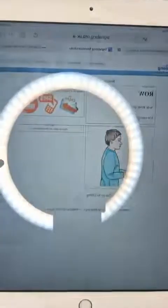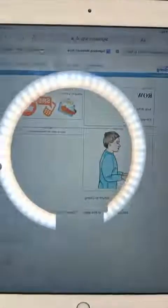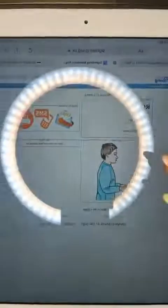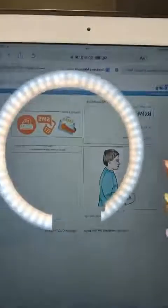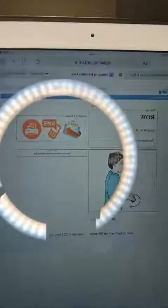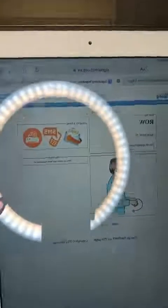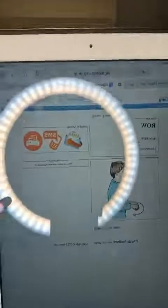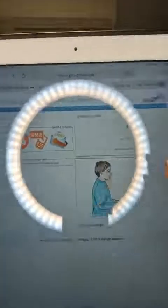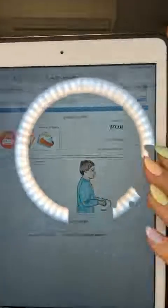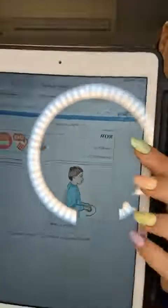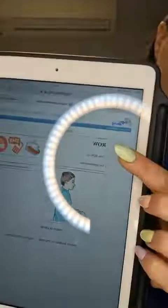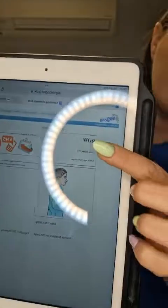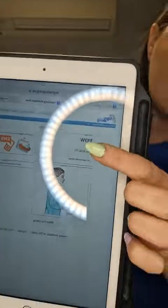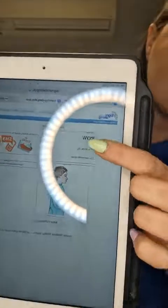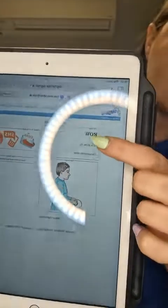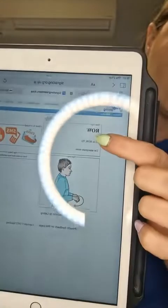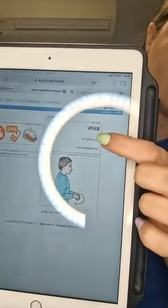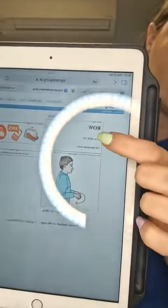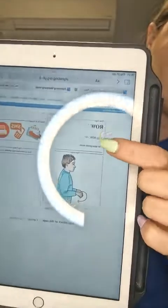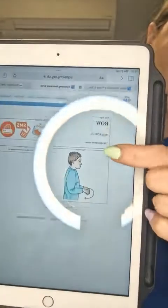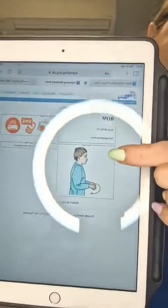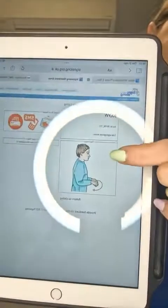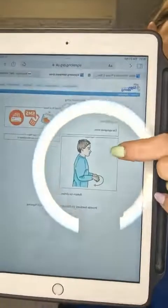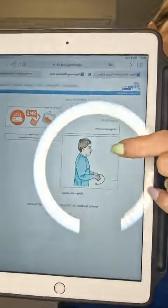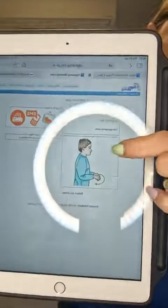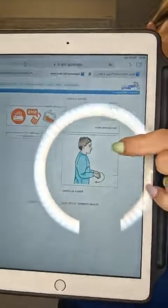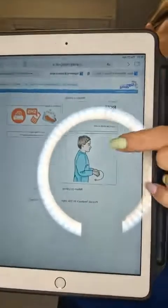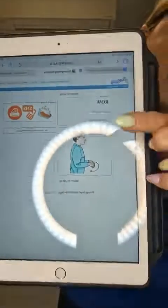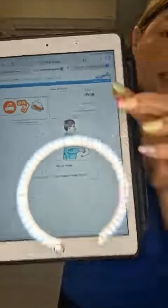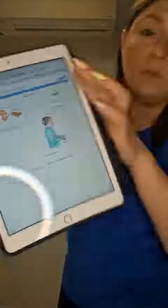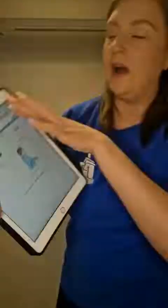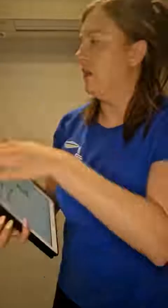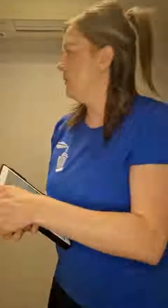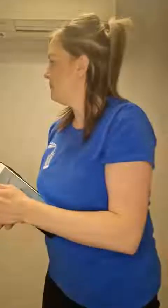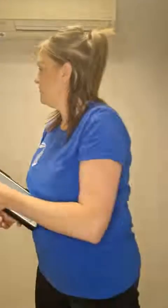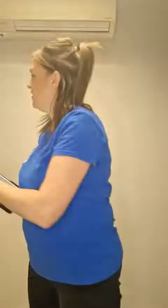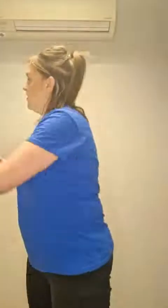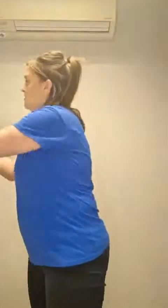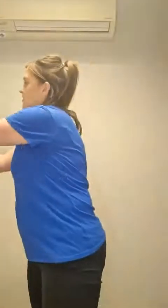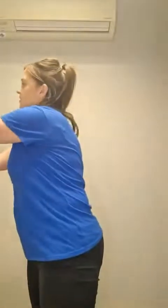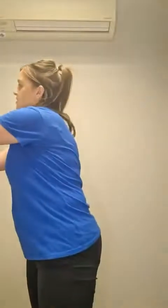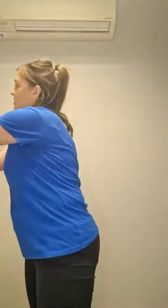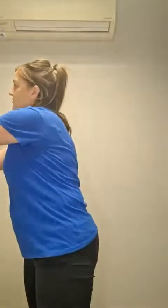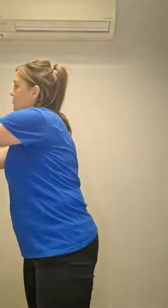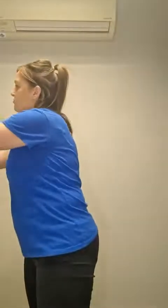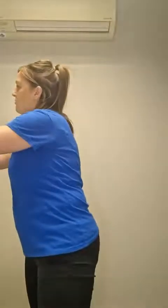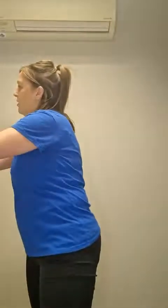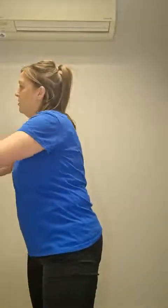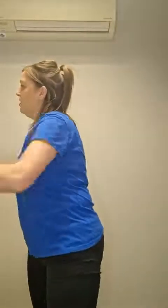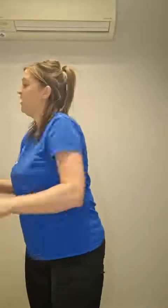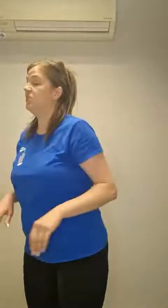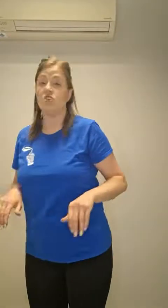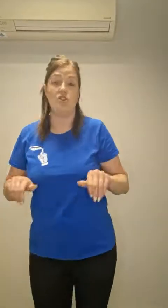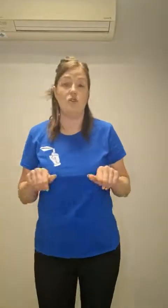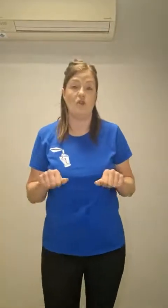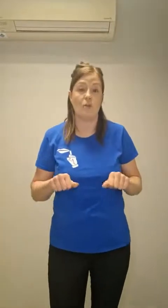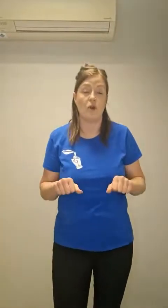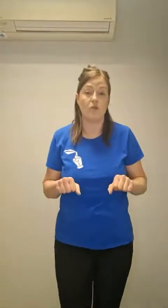So you will get the sign description here and an image as well. So the sign for row is to use your appropriate